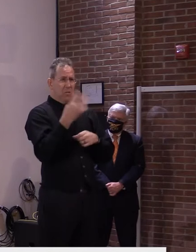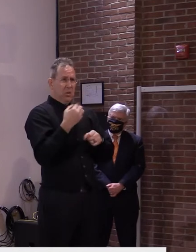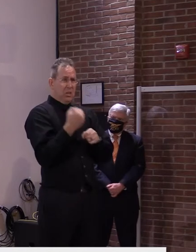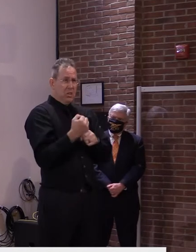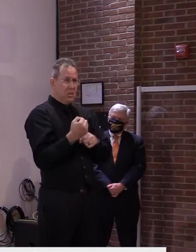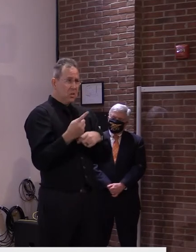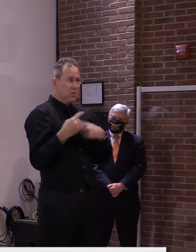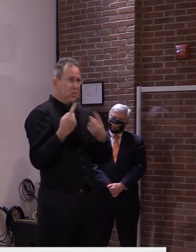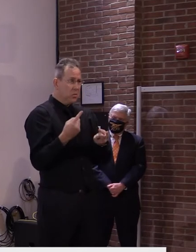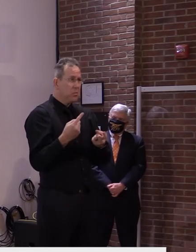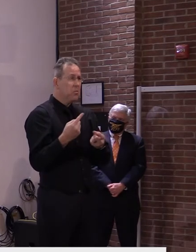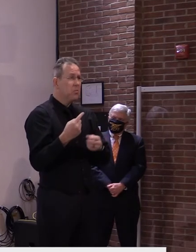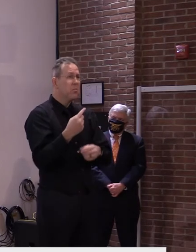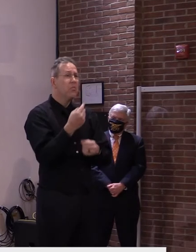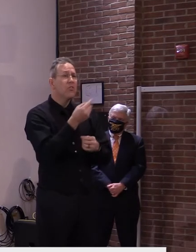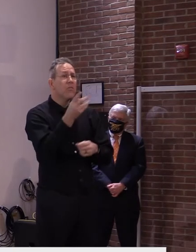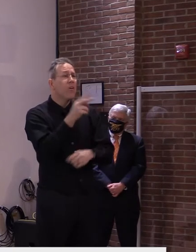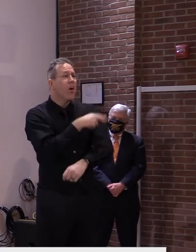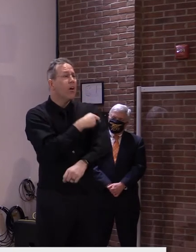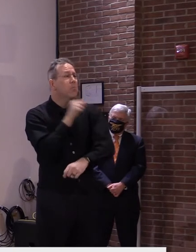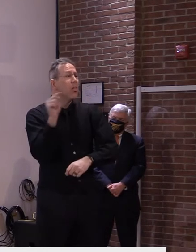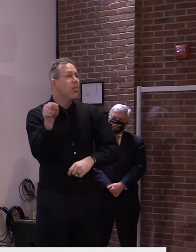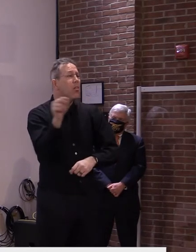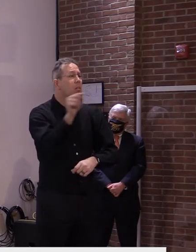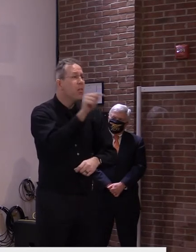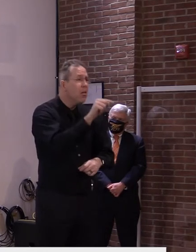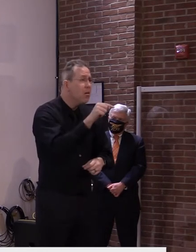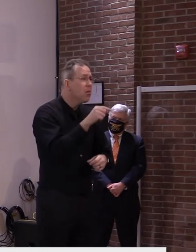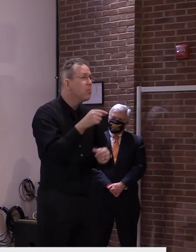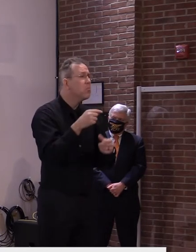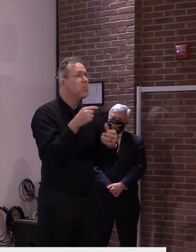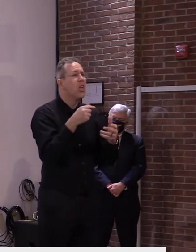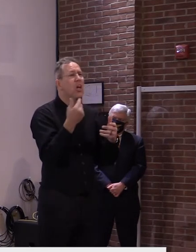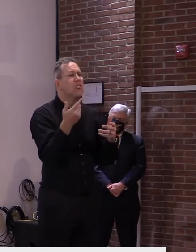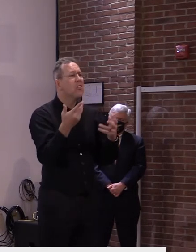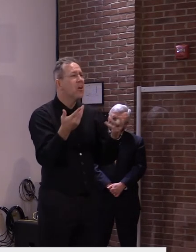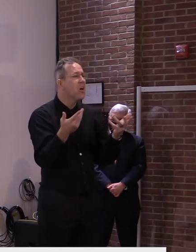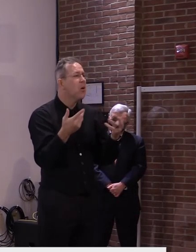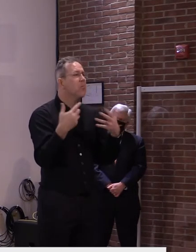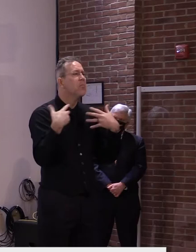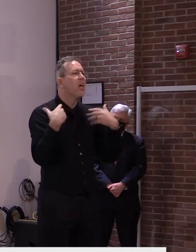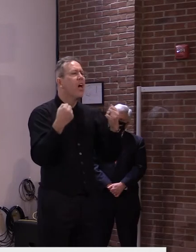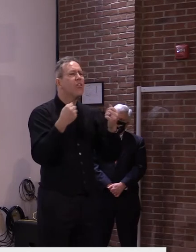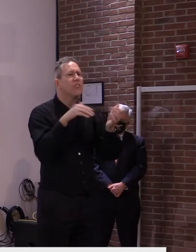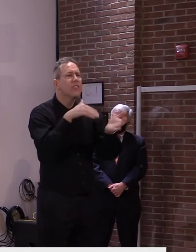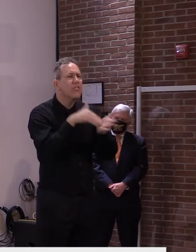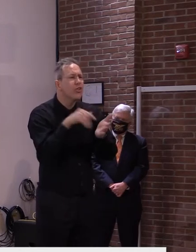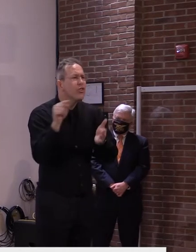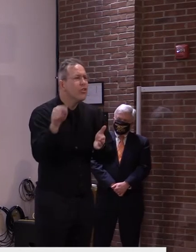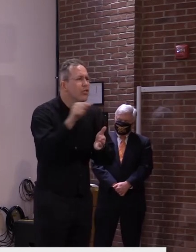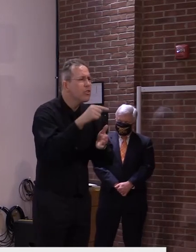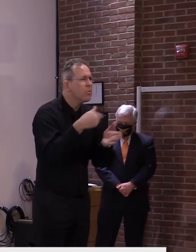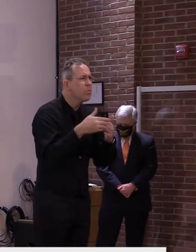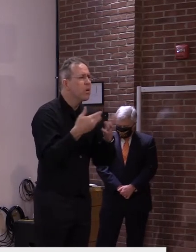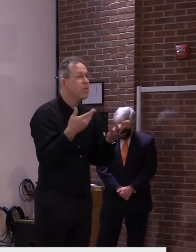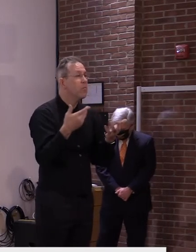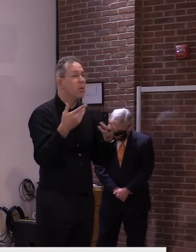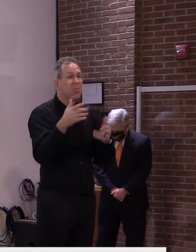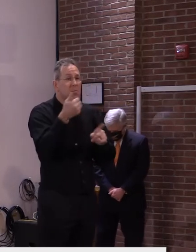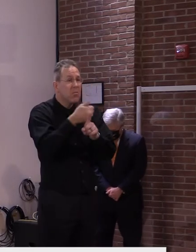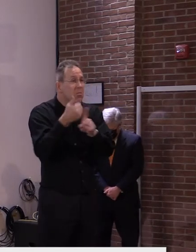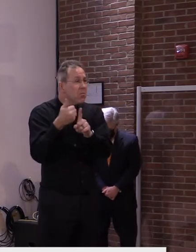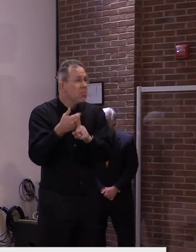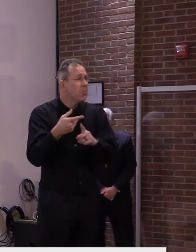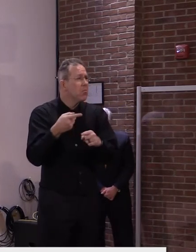had similar issues regarding temperature regulation of a vaccine. I would hate for any of them to